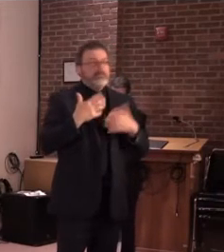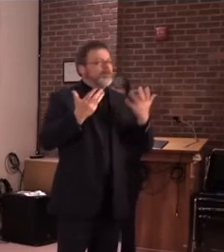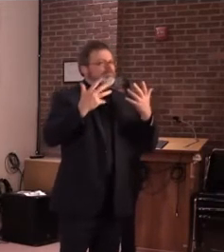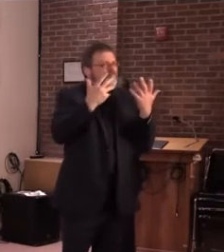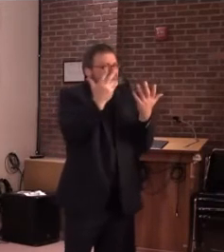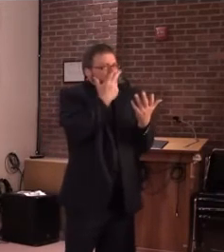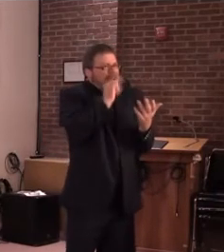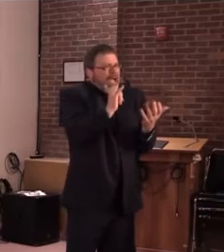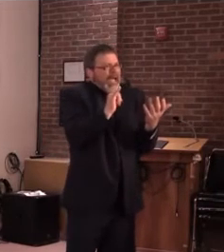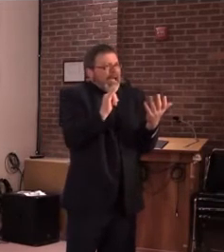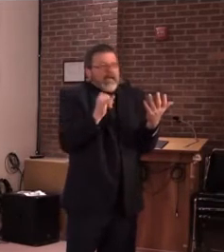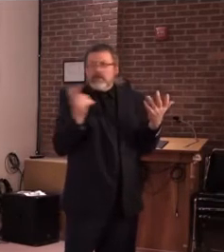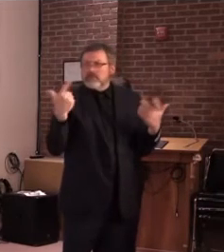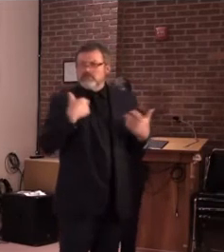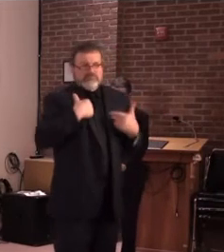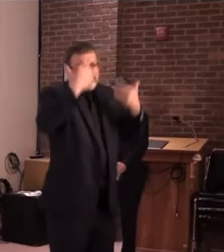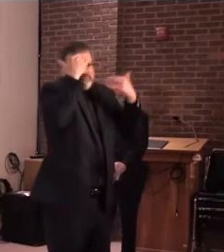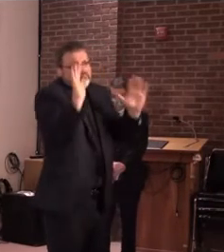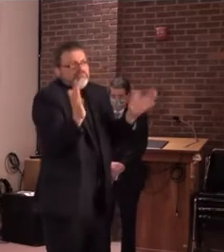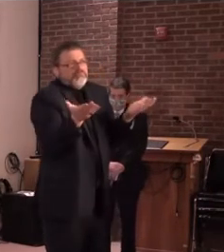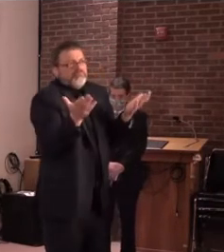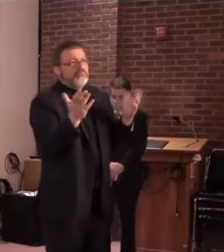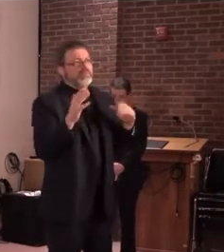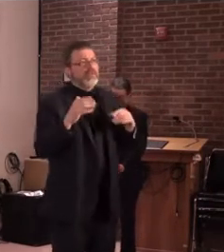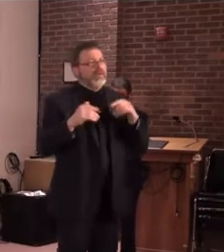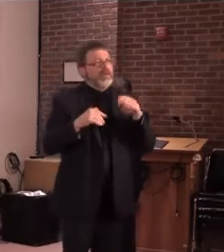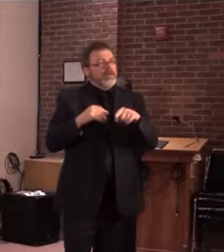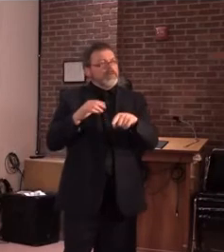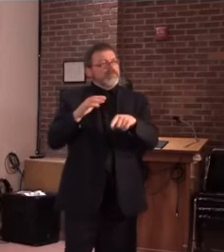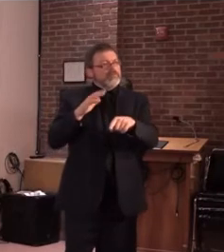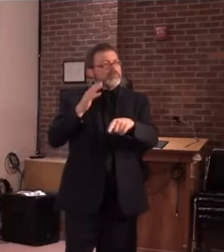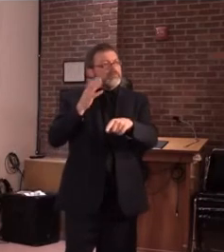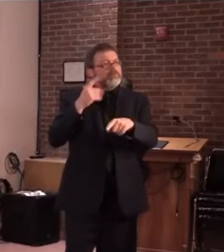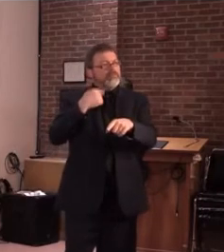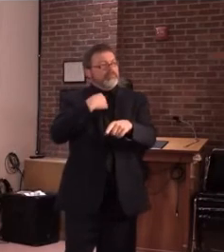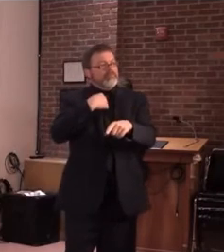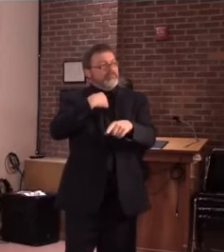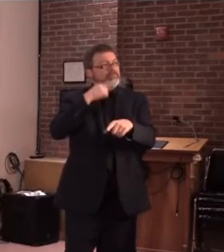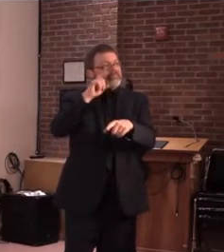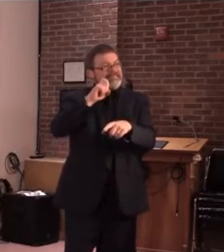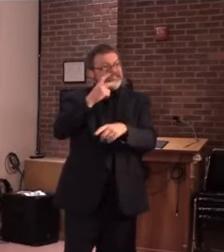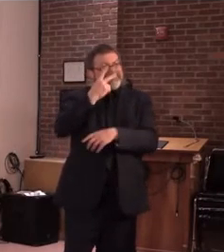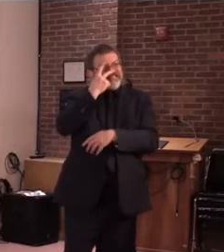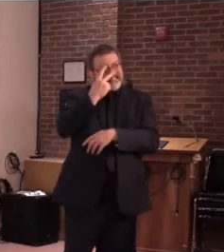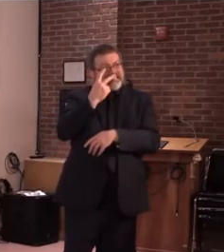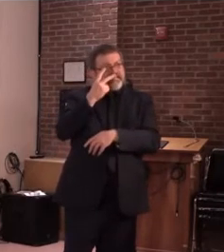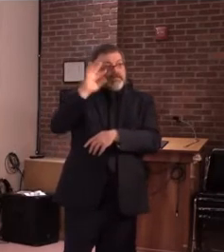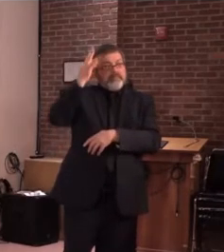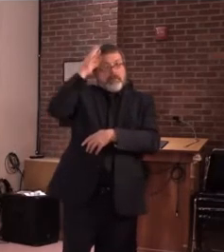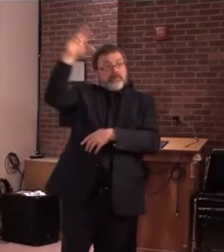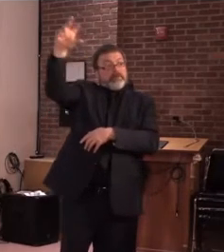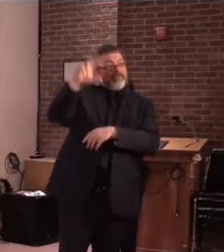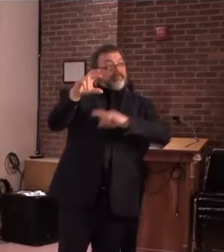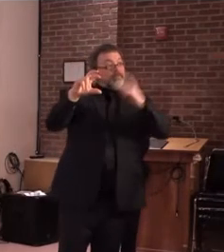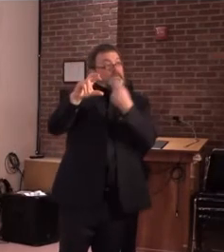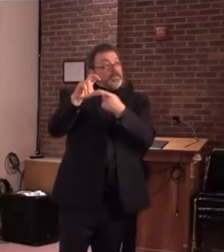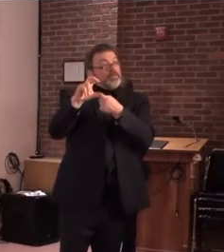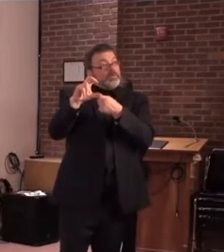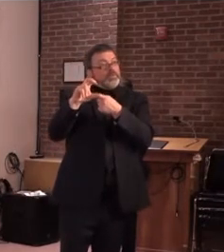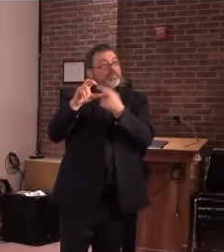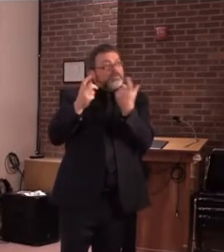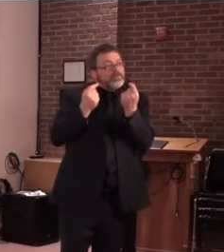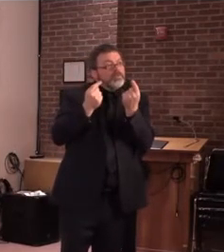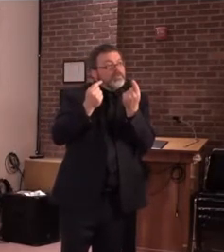and the federal funds that may be coming our way. And it's just really too soon to say that there's going to be layoffs, that there's going to